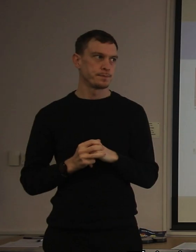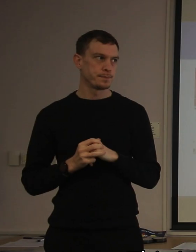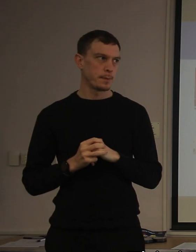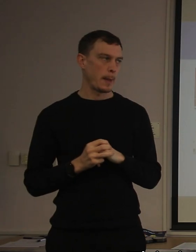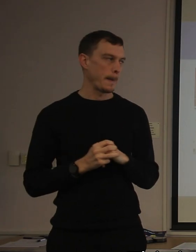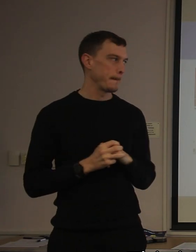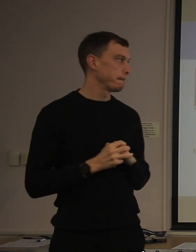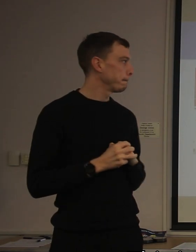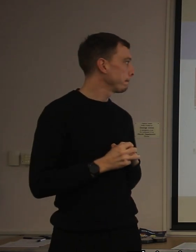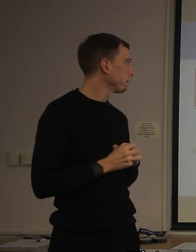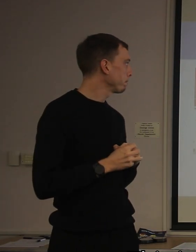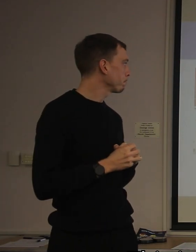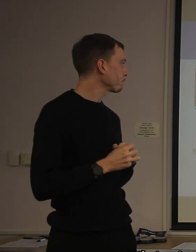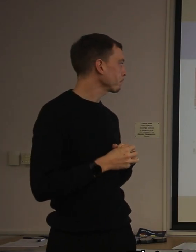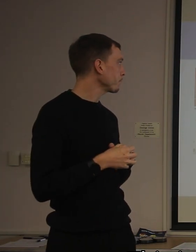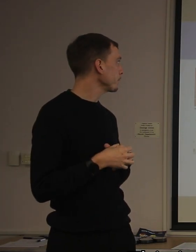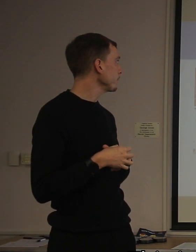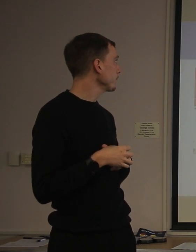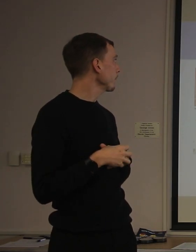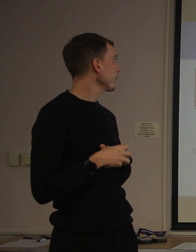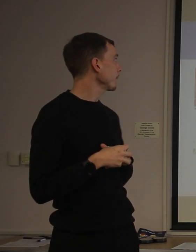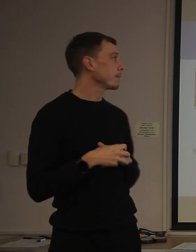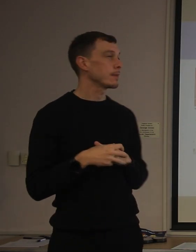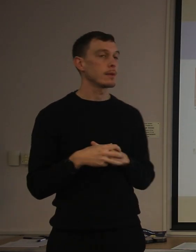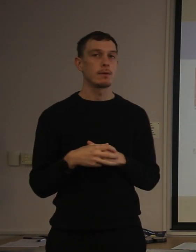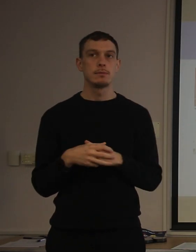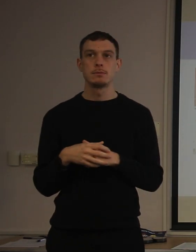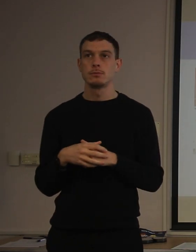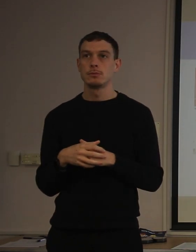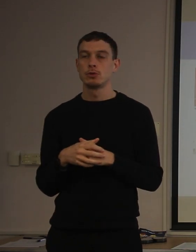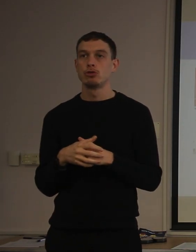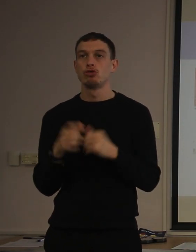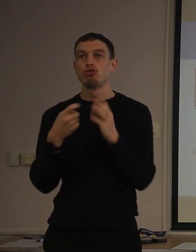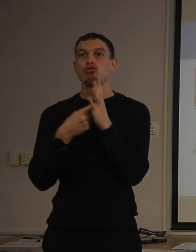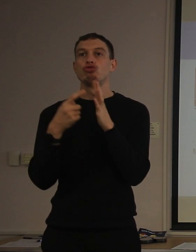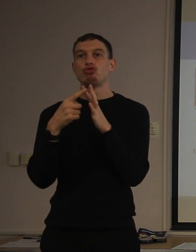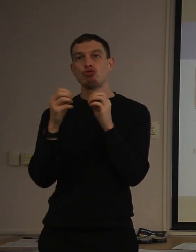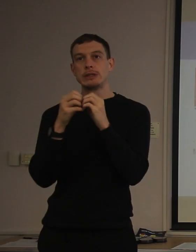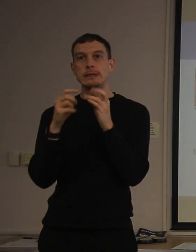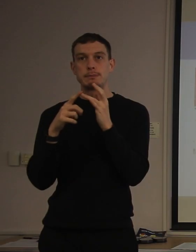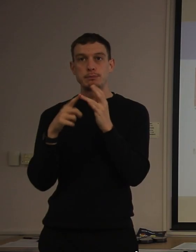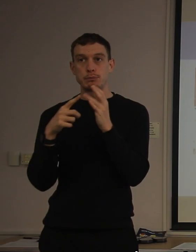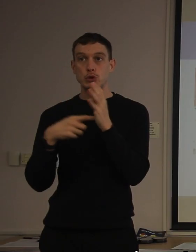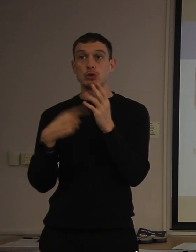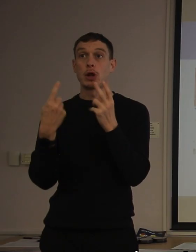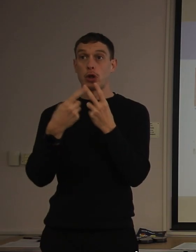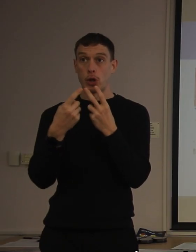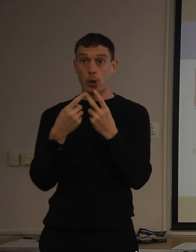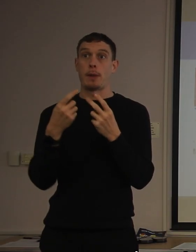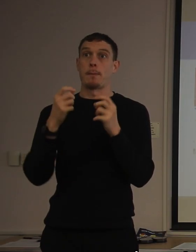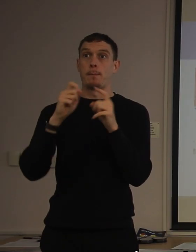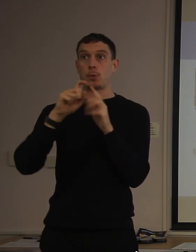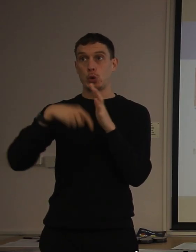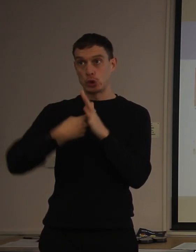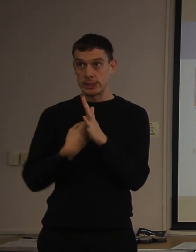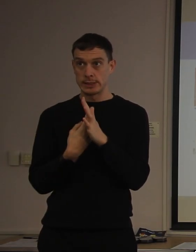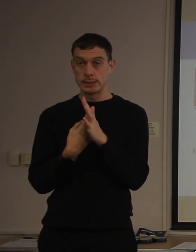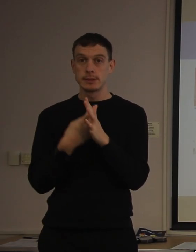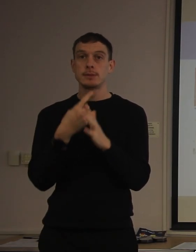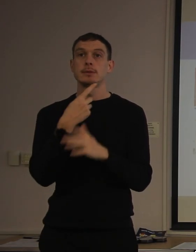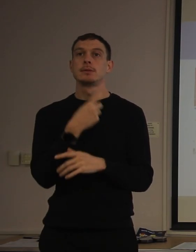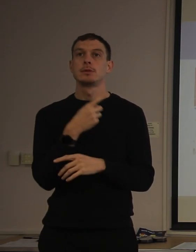This is another one of our projects, the Reboot project. So if there's anyone here that's looking